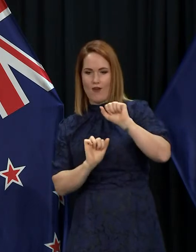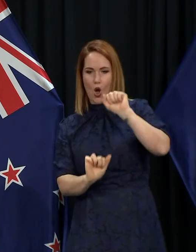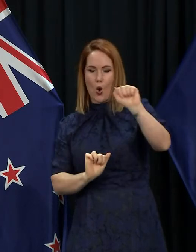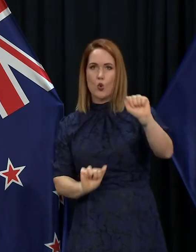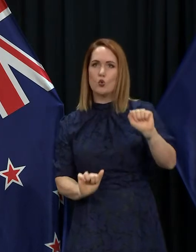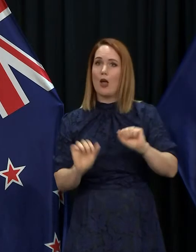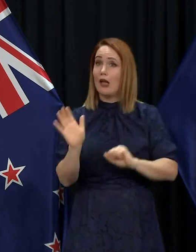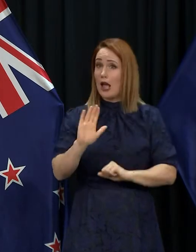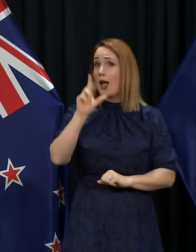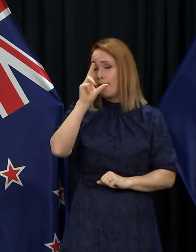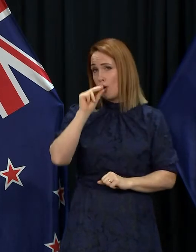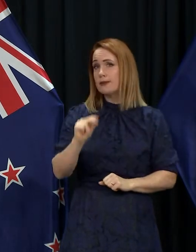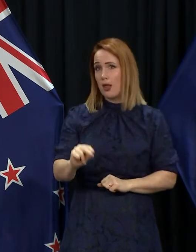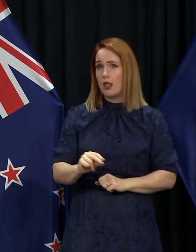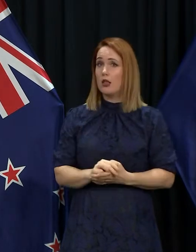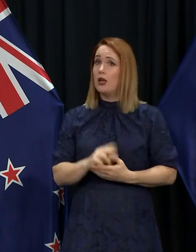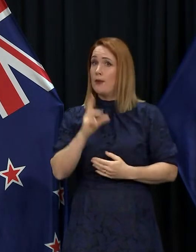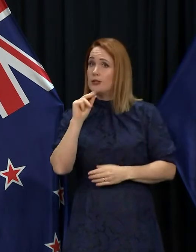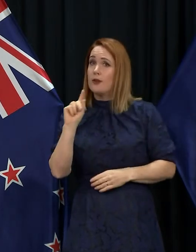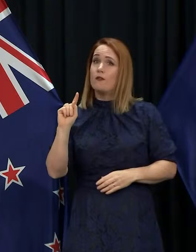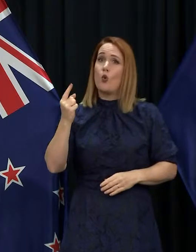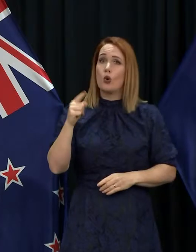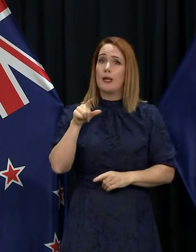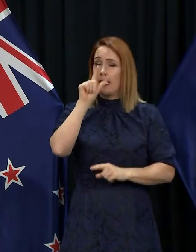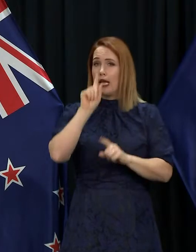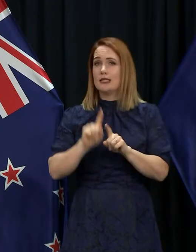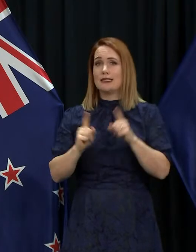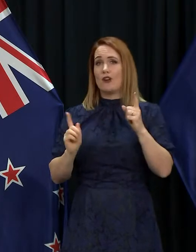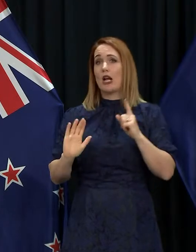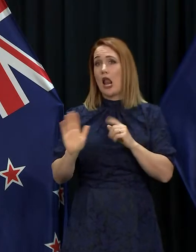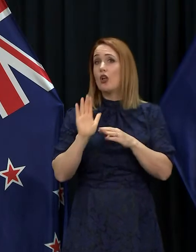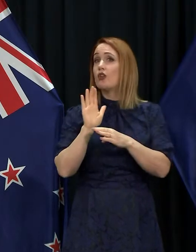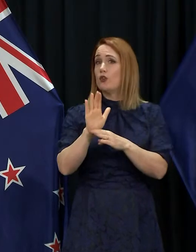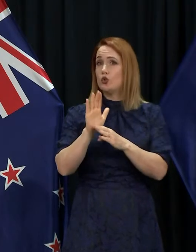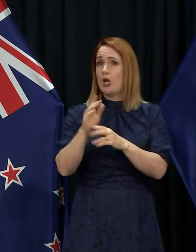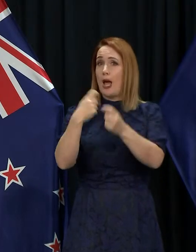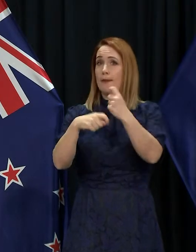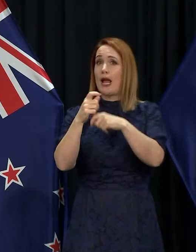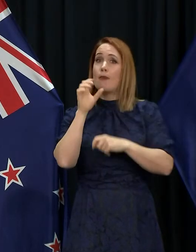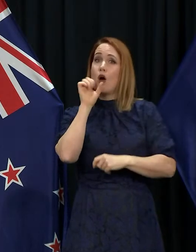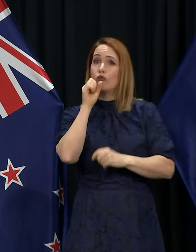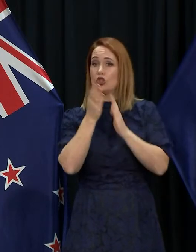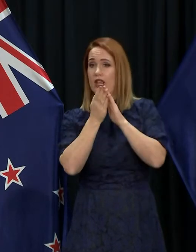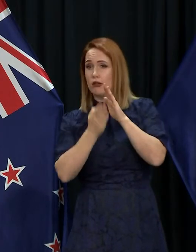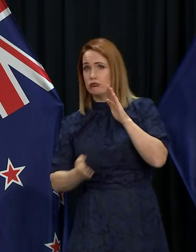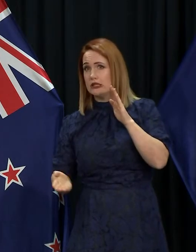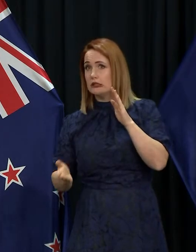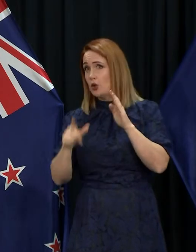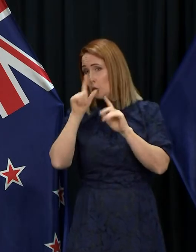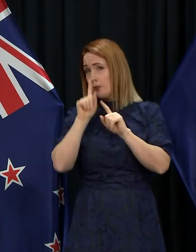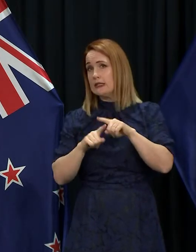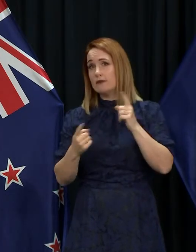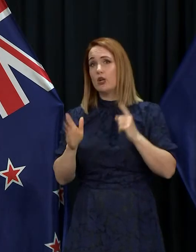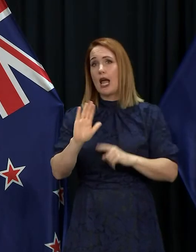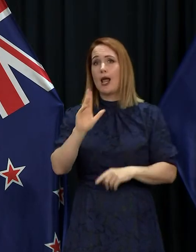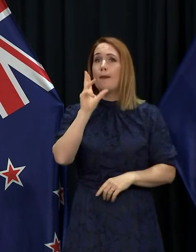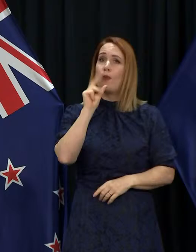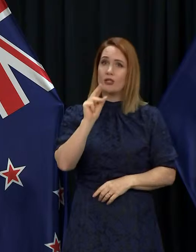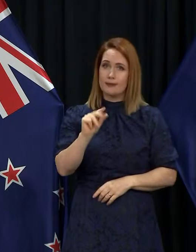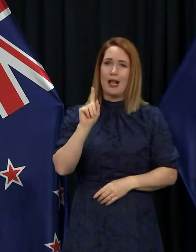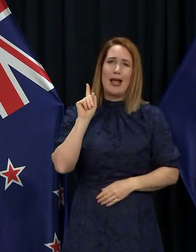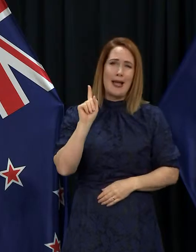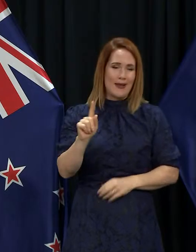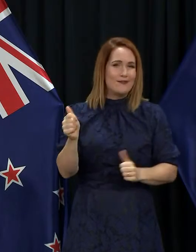possibility still remains for Auckland. It is possible that we can move them in the future to orange while other parts of the country are in red. But as we've